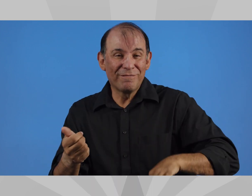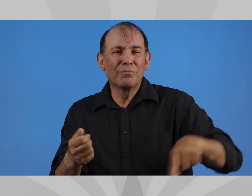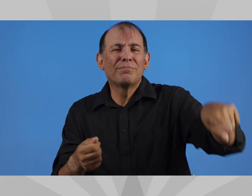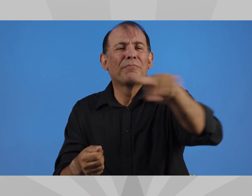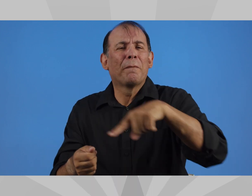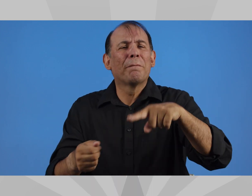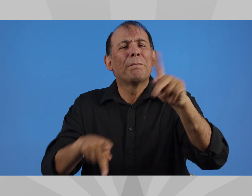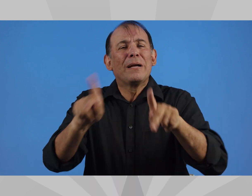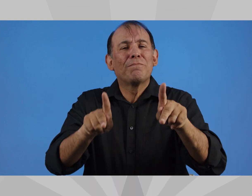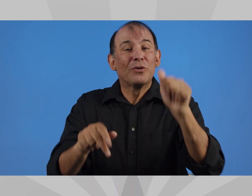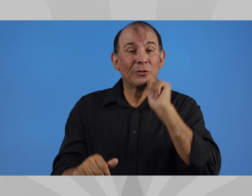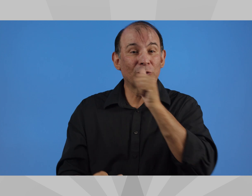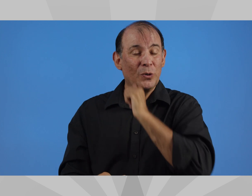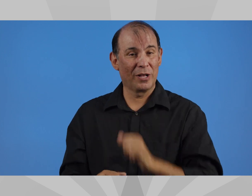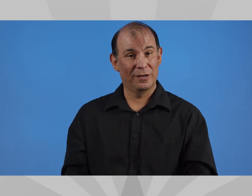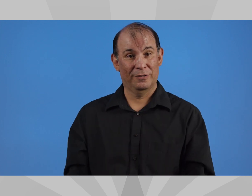Arizona.